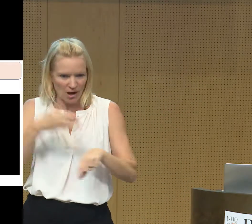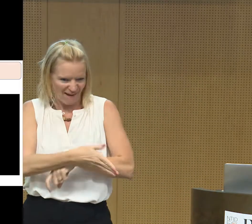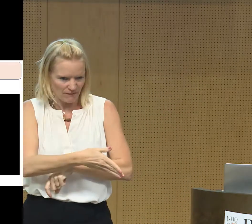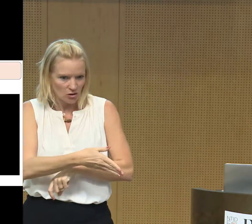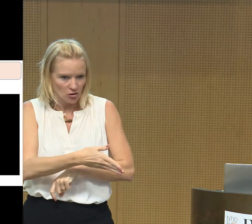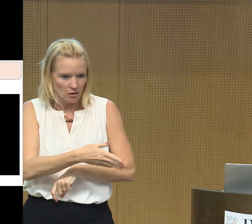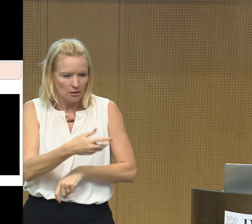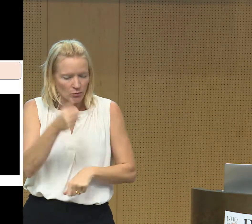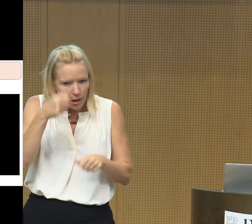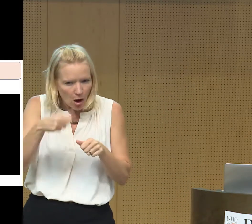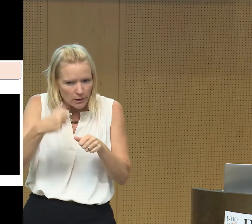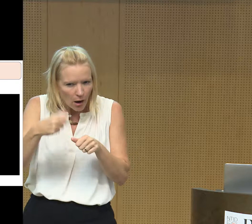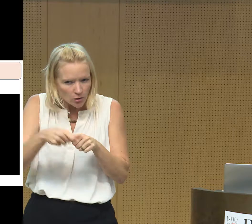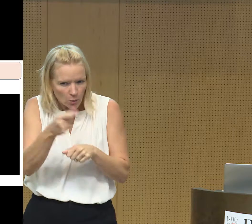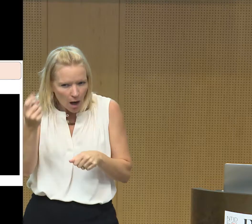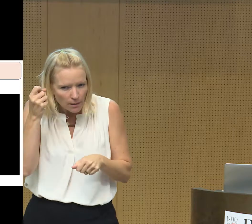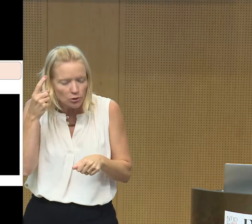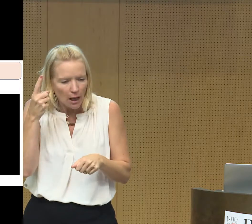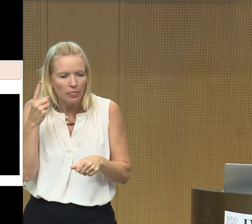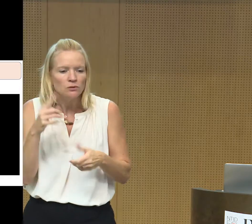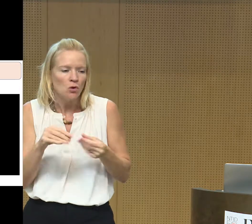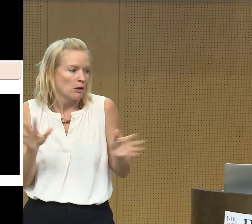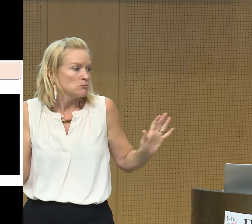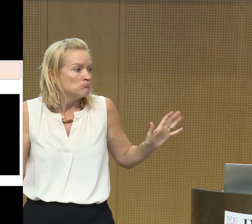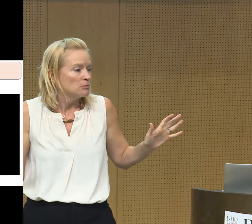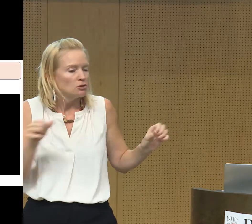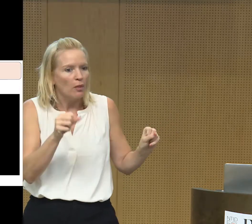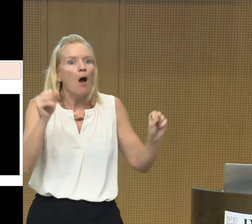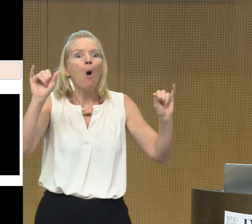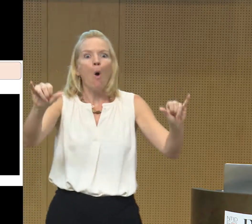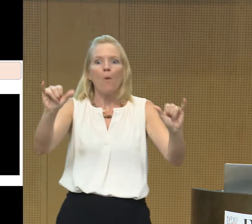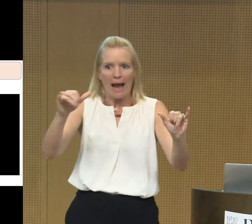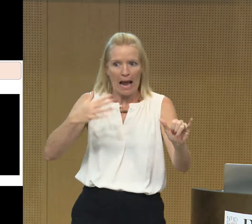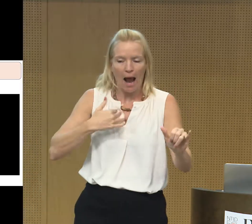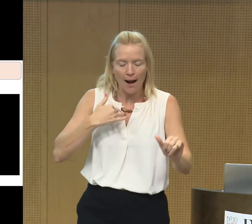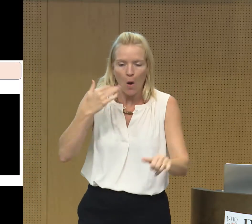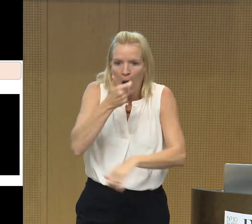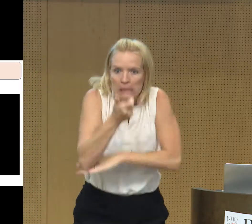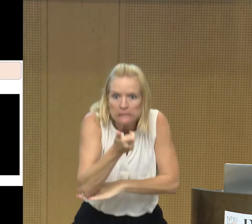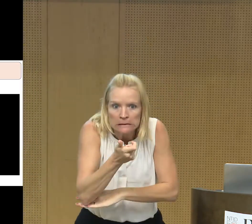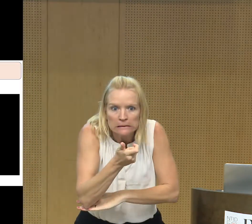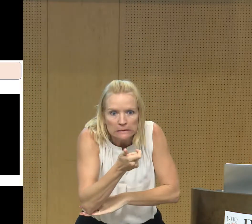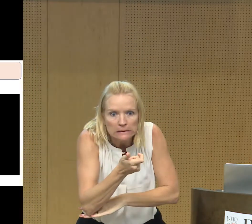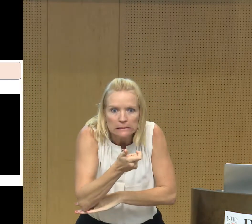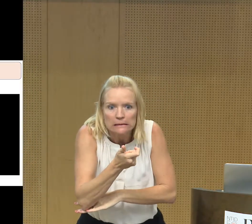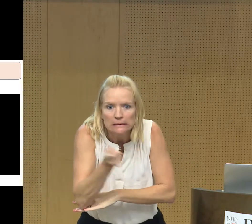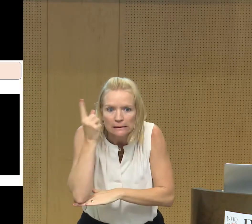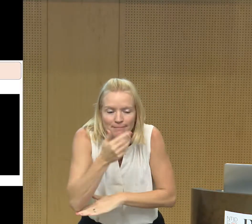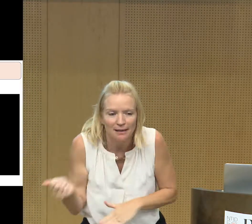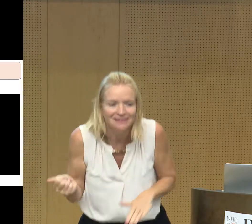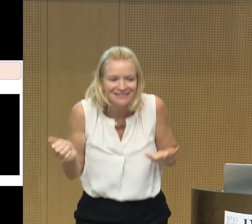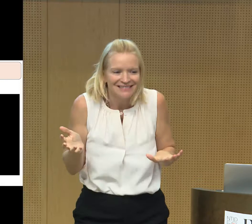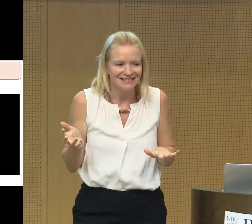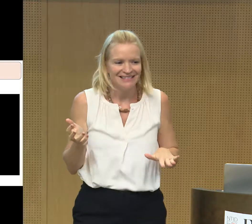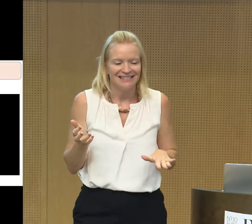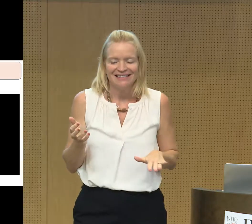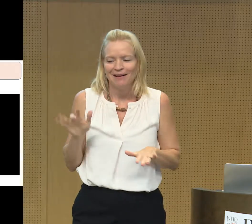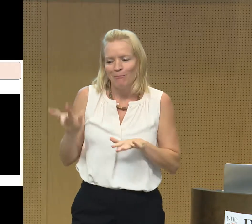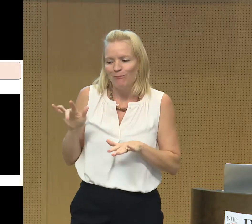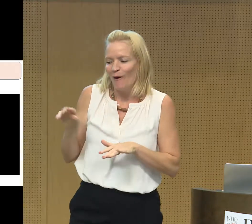their comprehension of the story. And so the people are really paying attention to make sure they catch all the details.